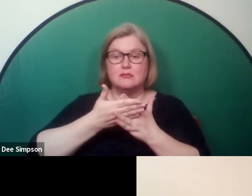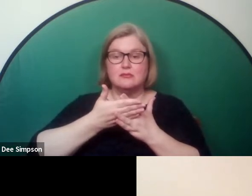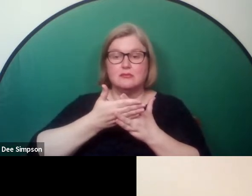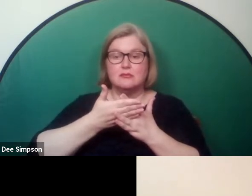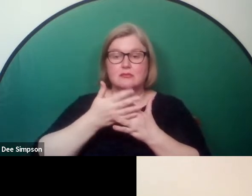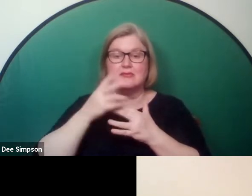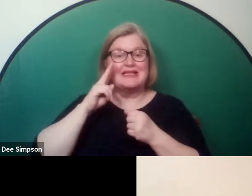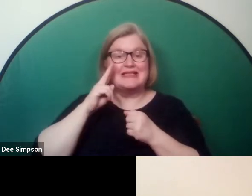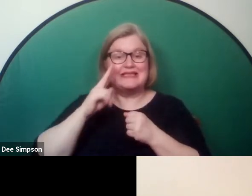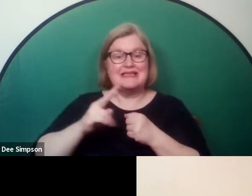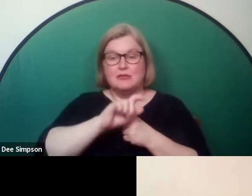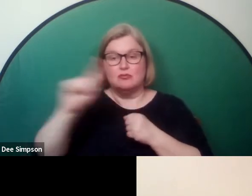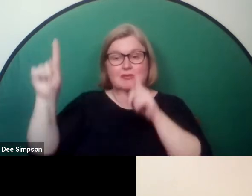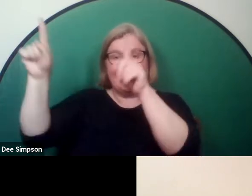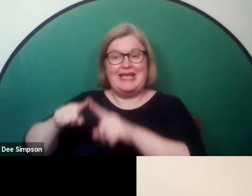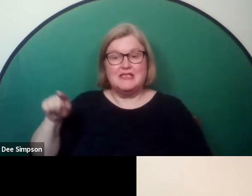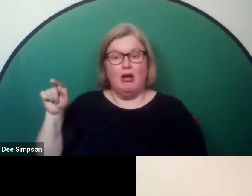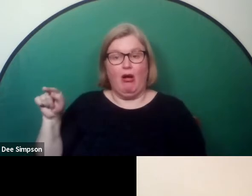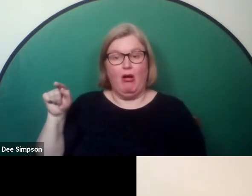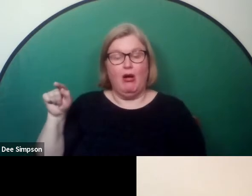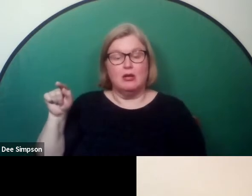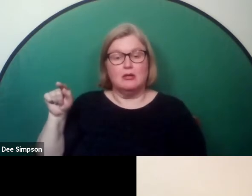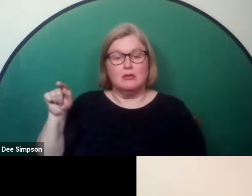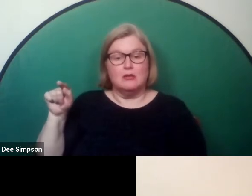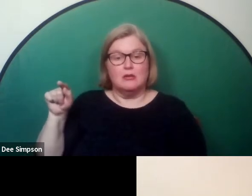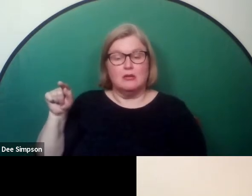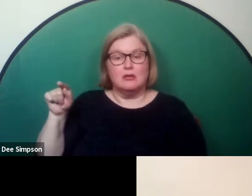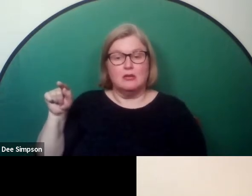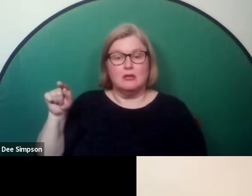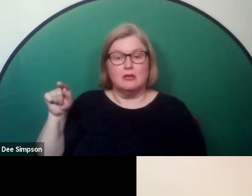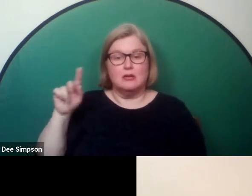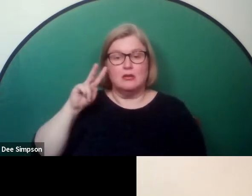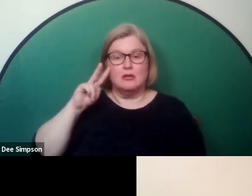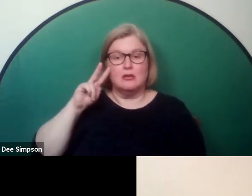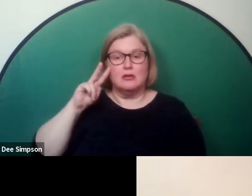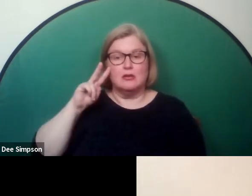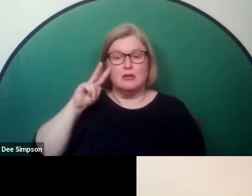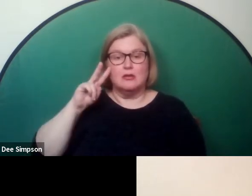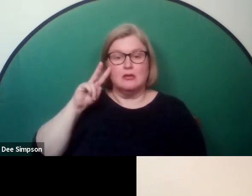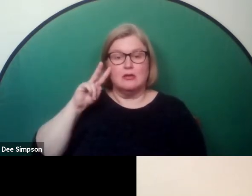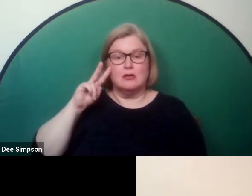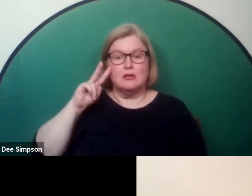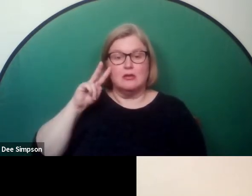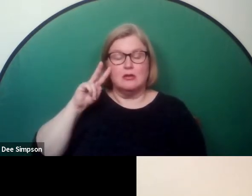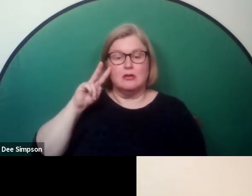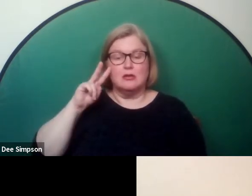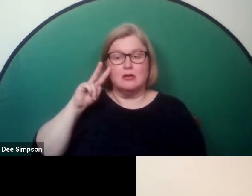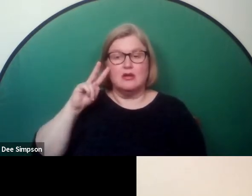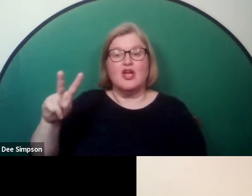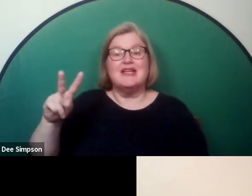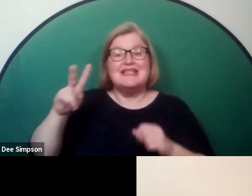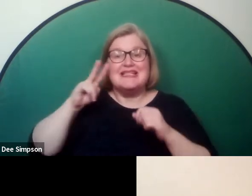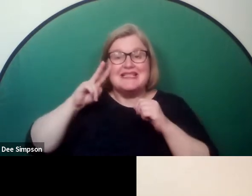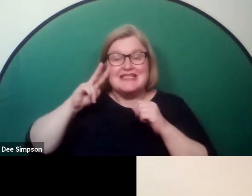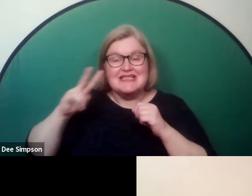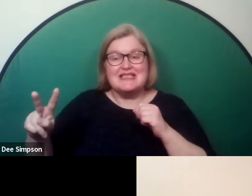intervention on the right is looking at the gaps in Varanasi, which is a stepped heritage site along